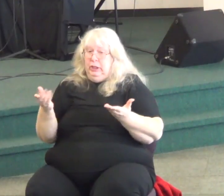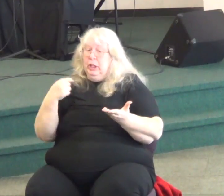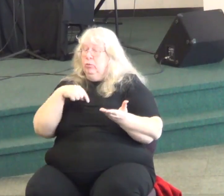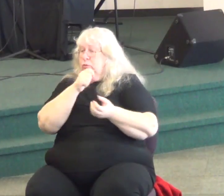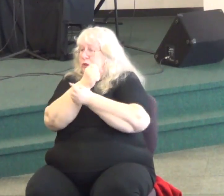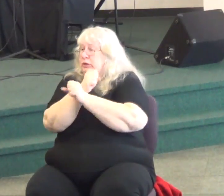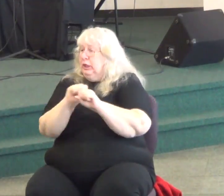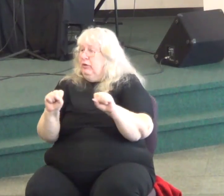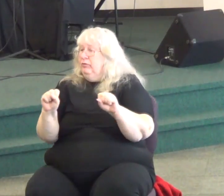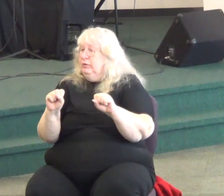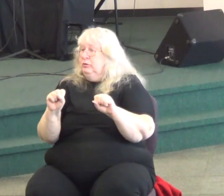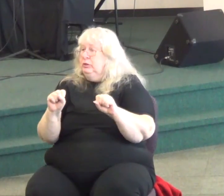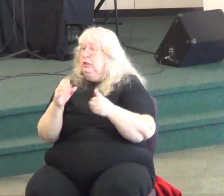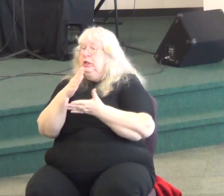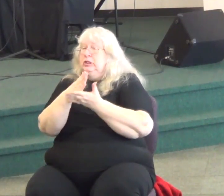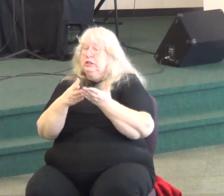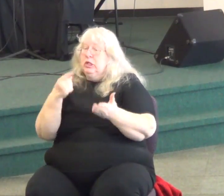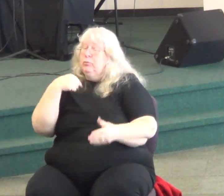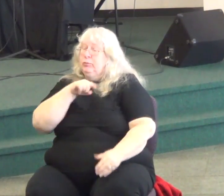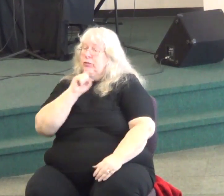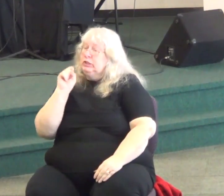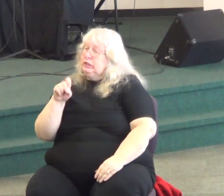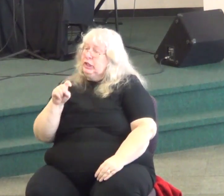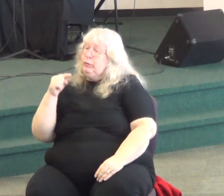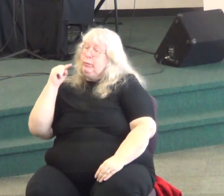Some of us need to get serious with ourselves.